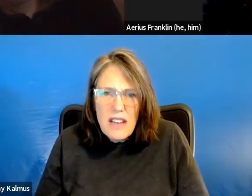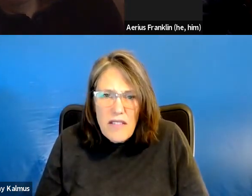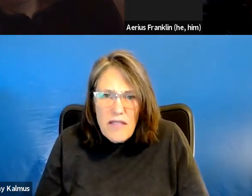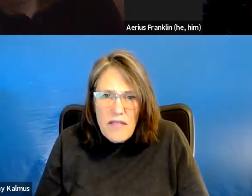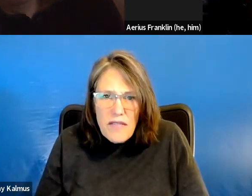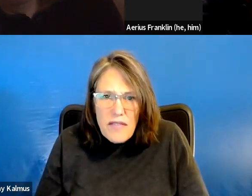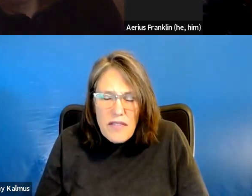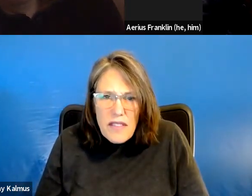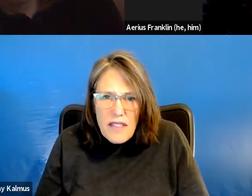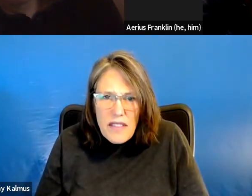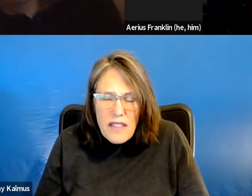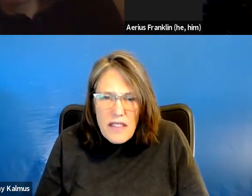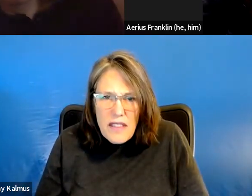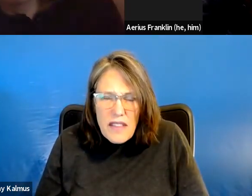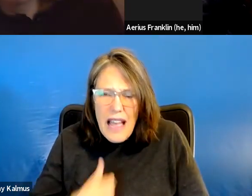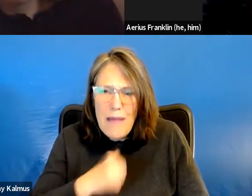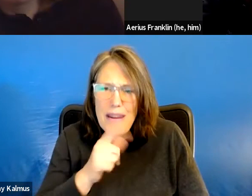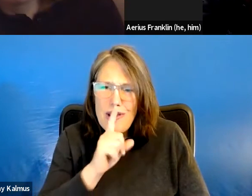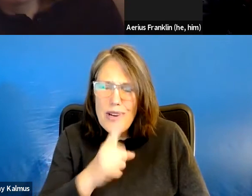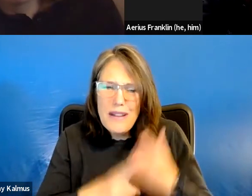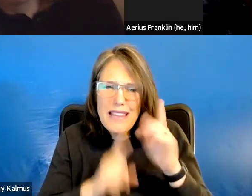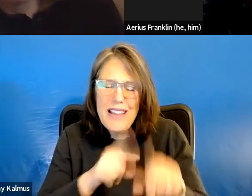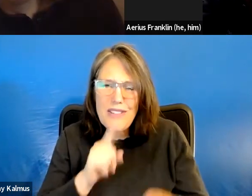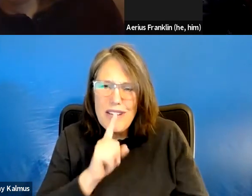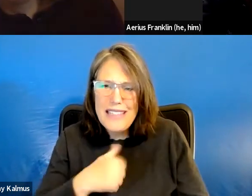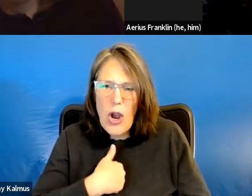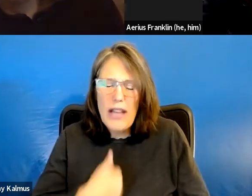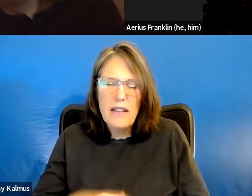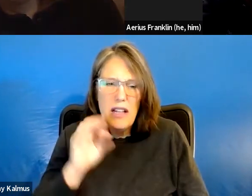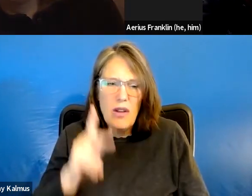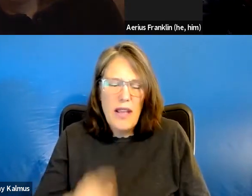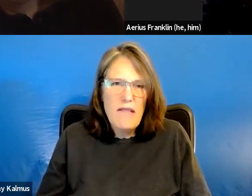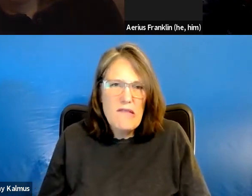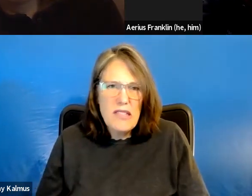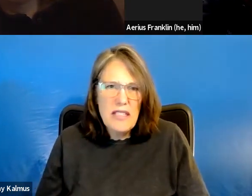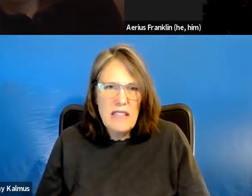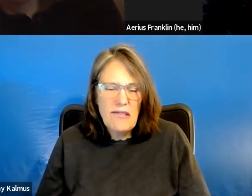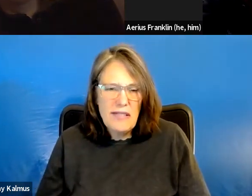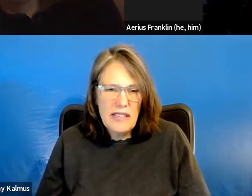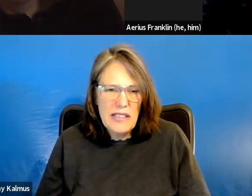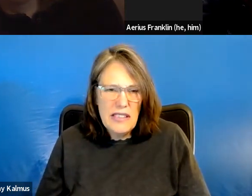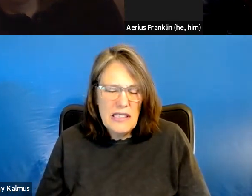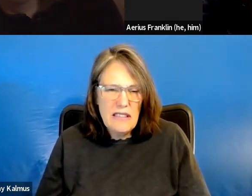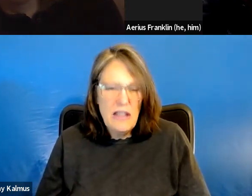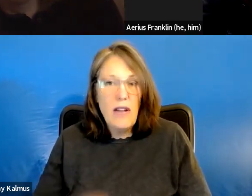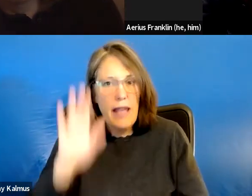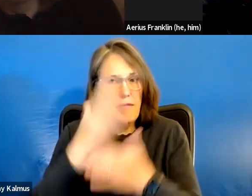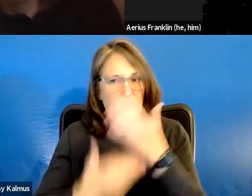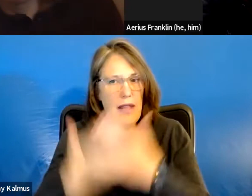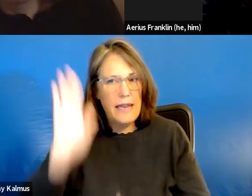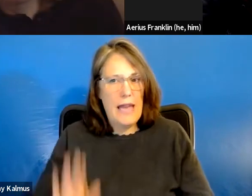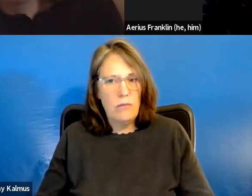This is Sheikah. I'm not sure what the answer is. I'm sorry. Oh, okay. Alrighty then, put your hand down, please.